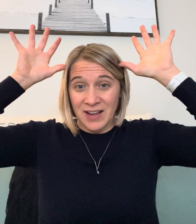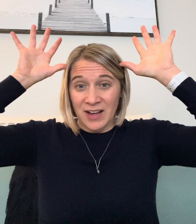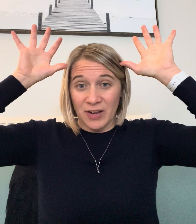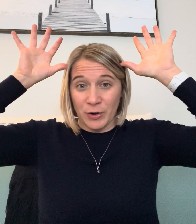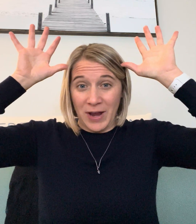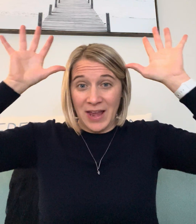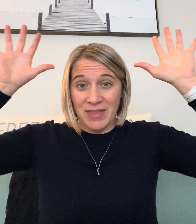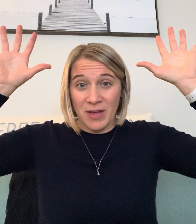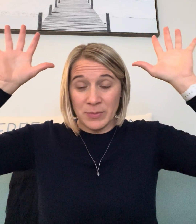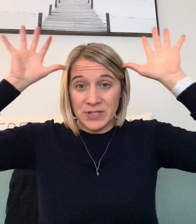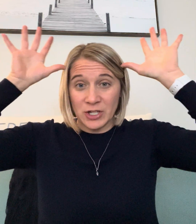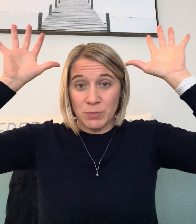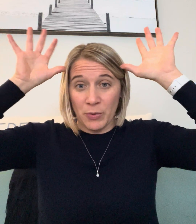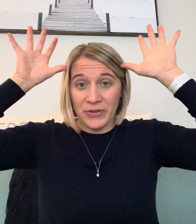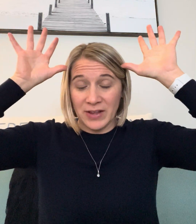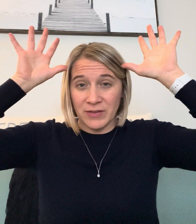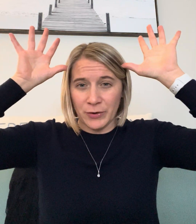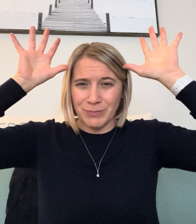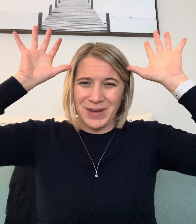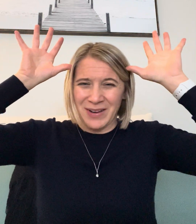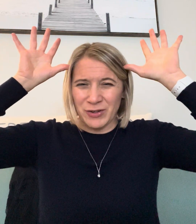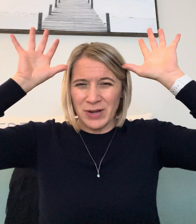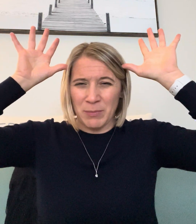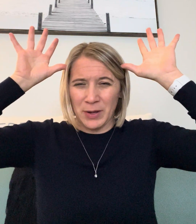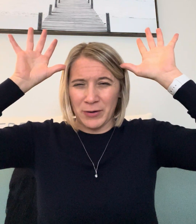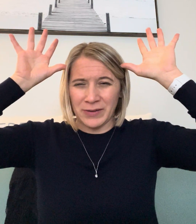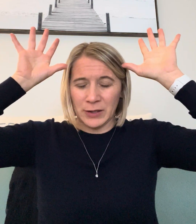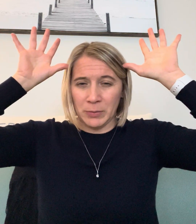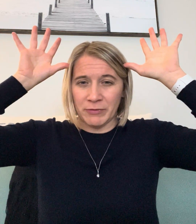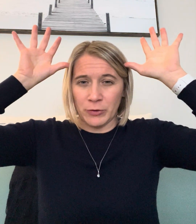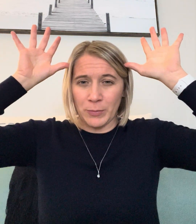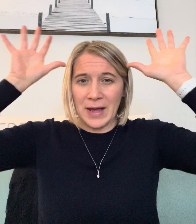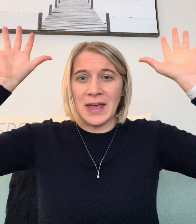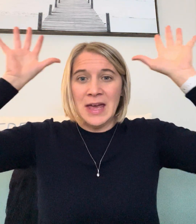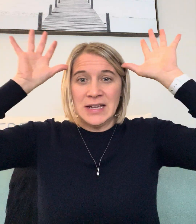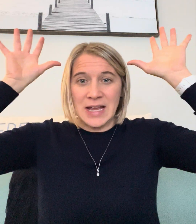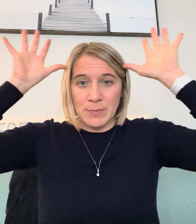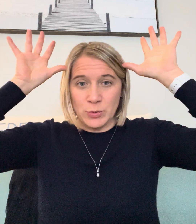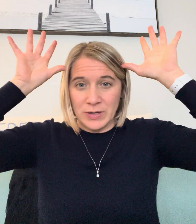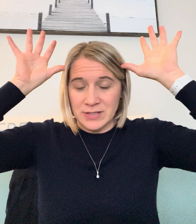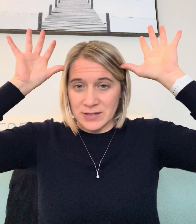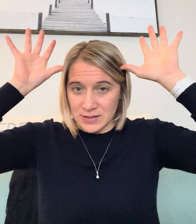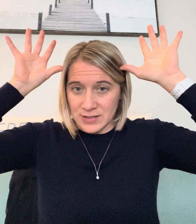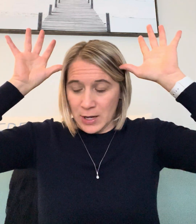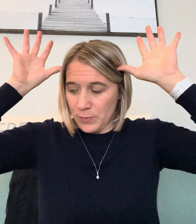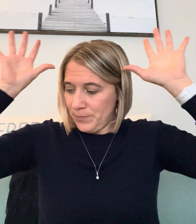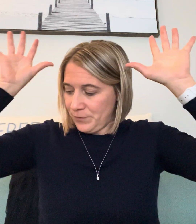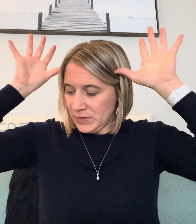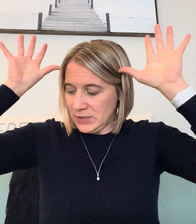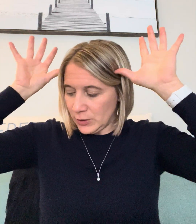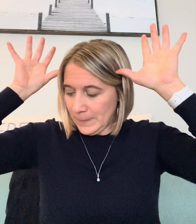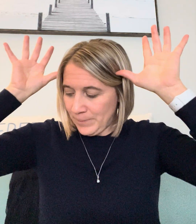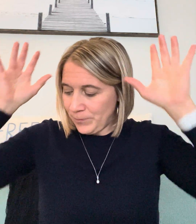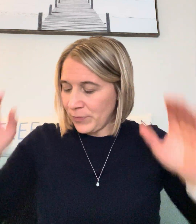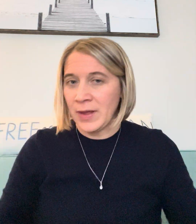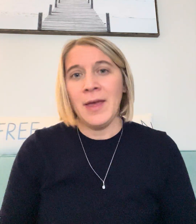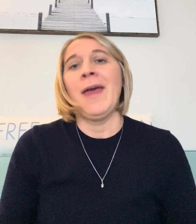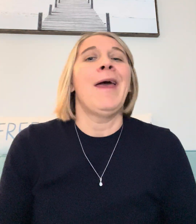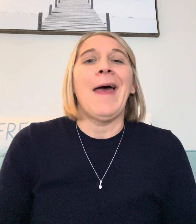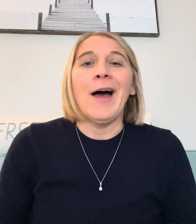of your head. Thumbs touch both sides of your temple areas a little bit further back. Taps twice because it's a noun. Deer.